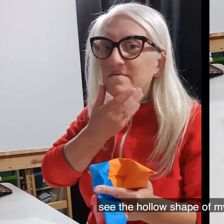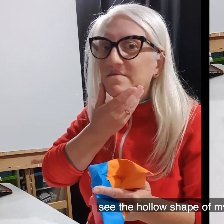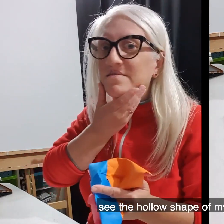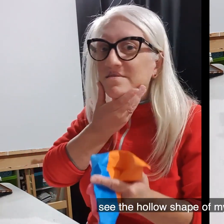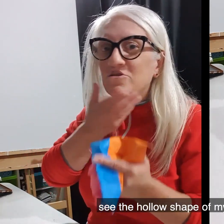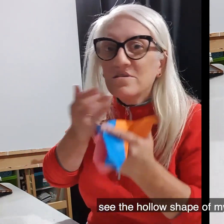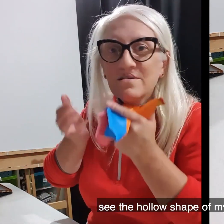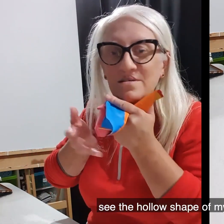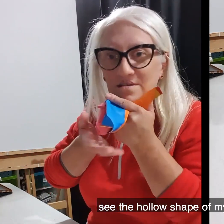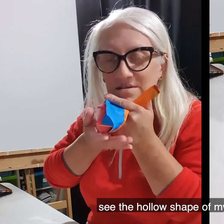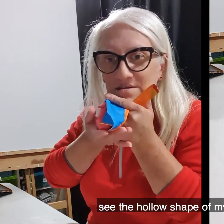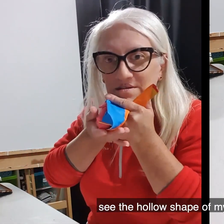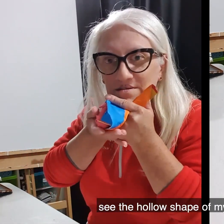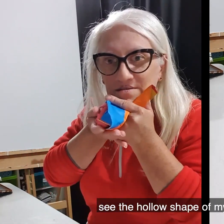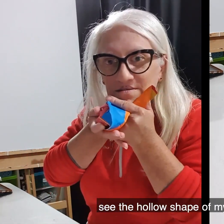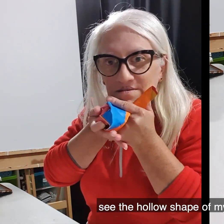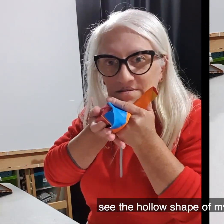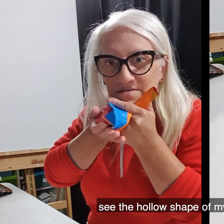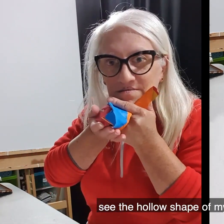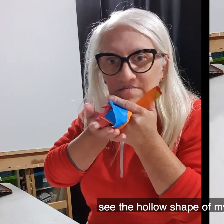See the hollow shape of my chin in the paper?